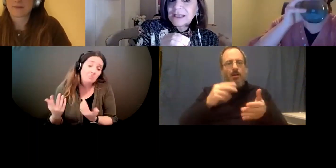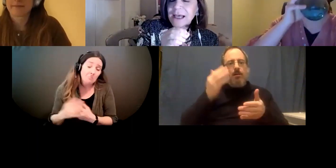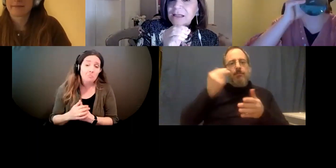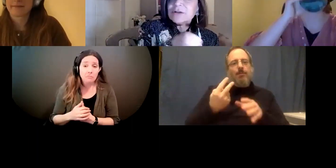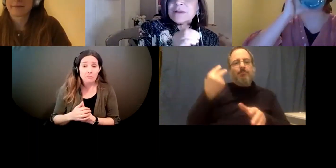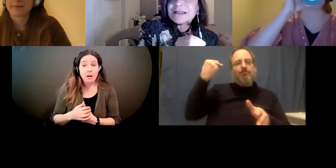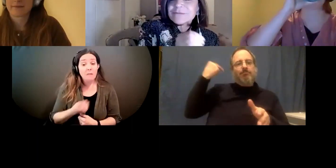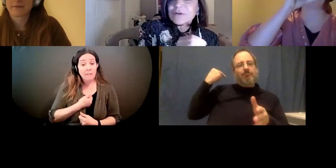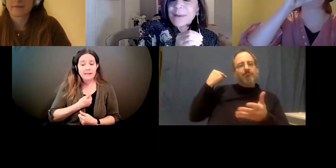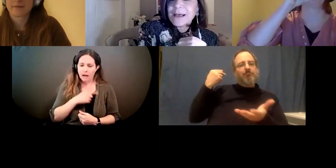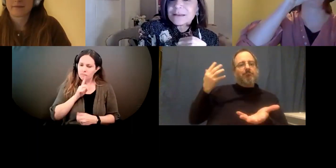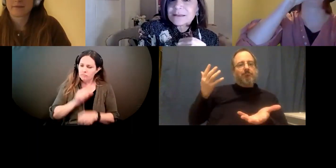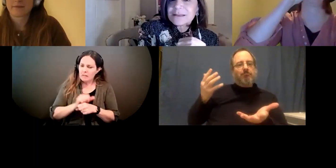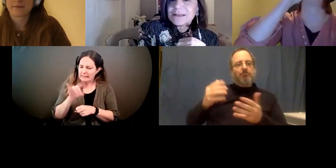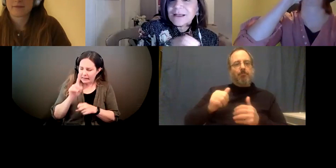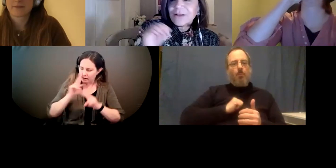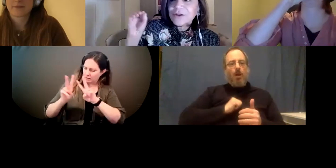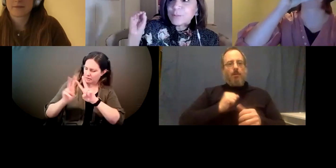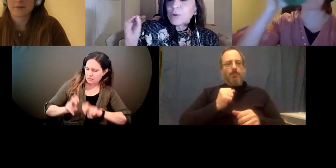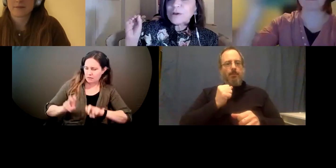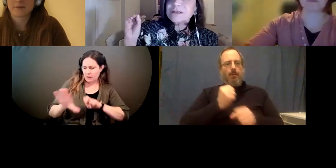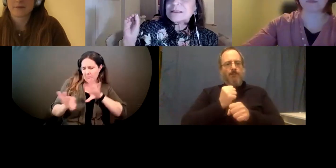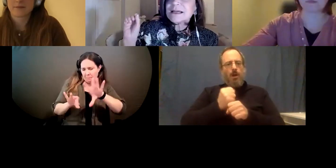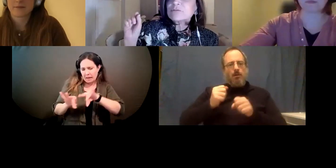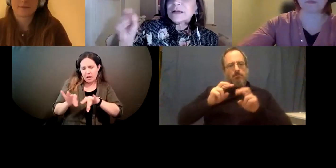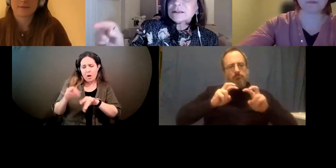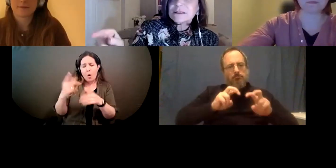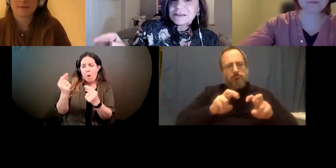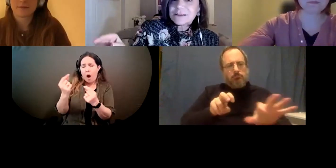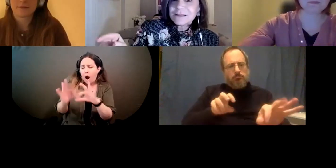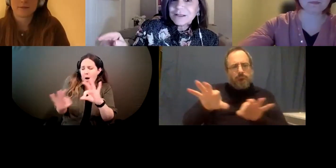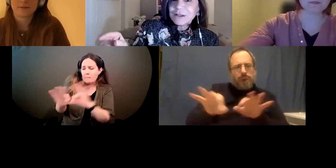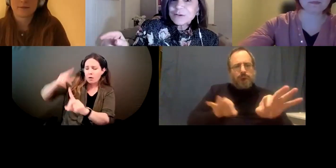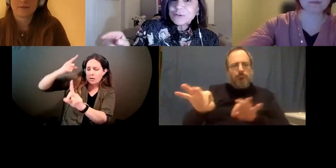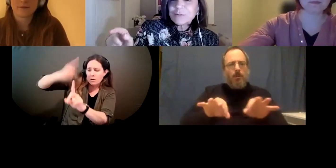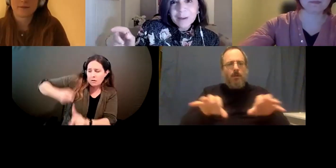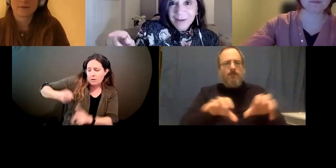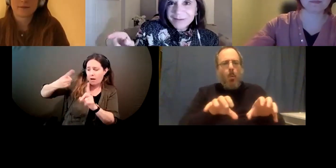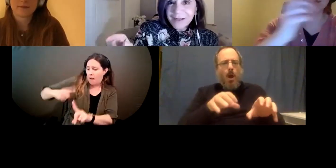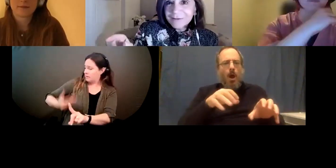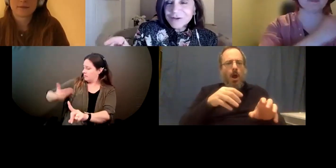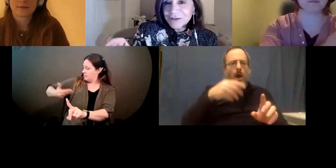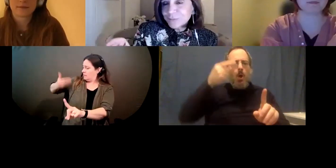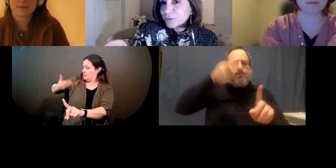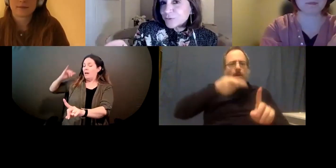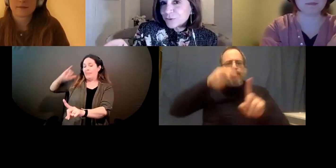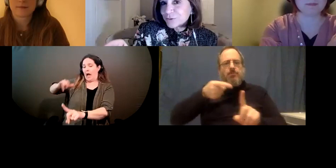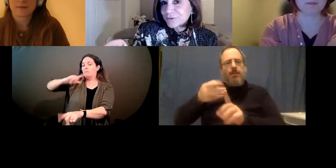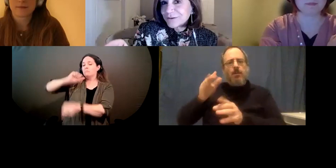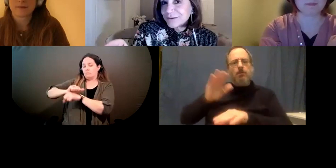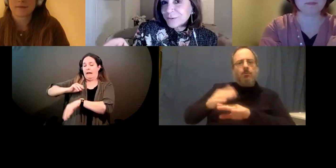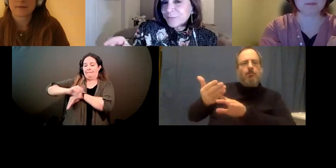the elements of the past that pointed directly toward my methodology in the